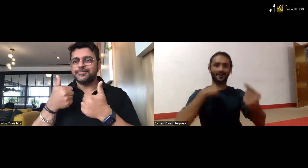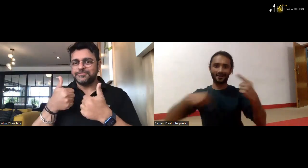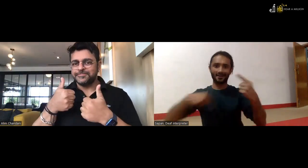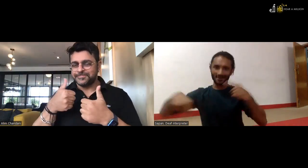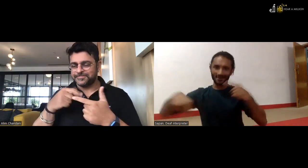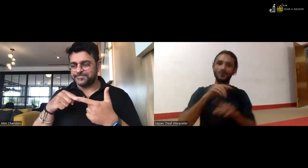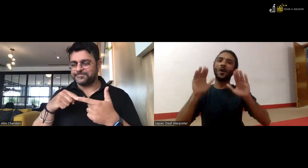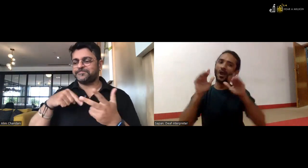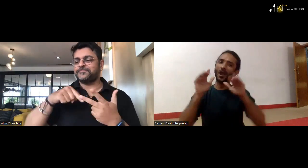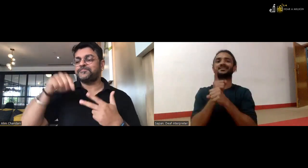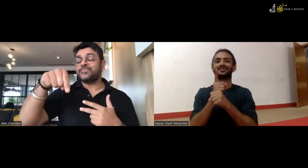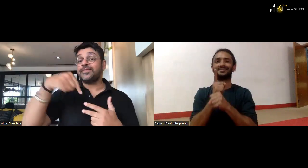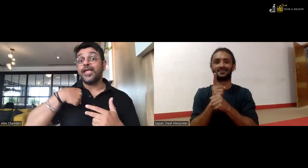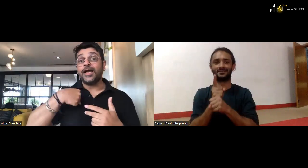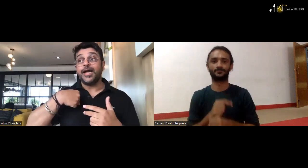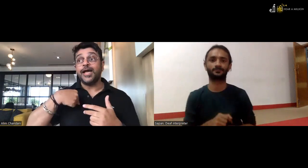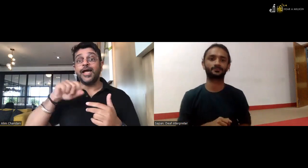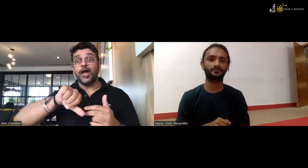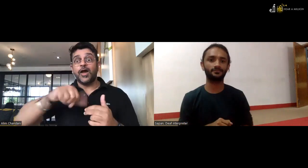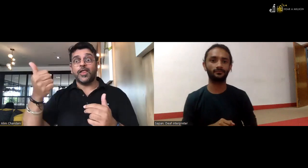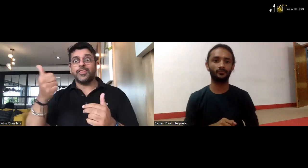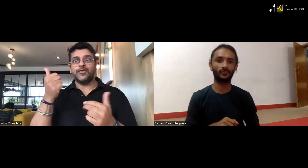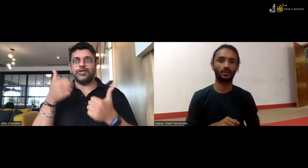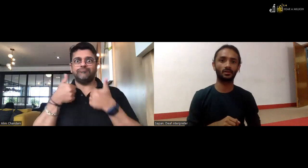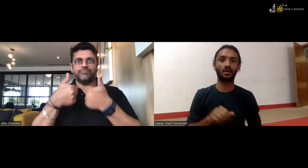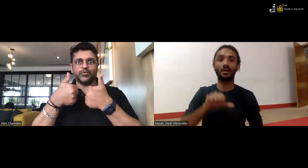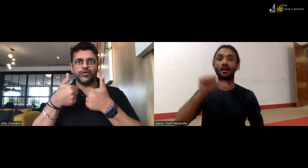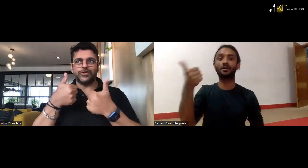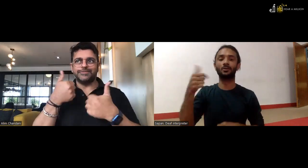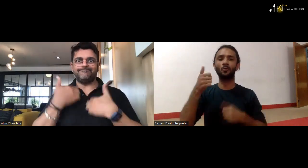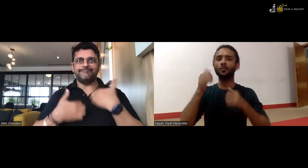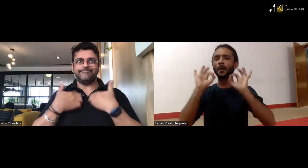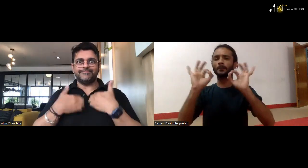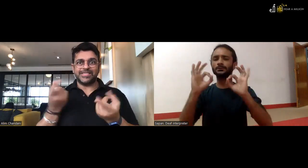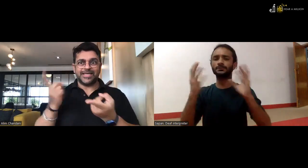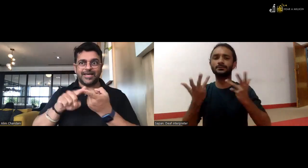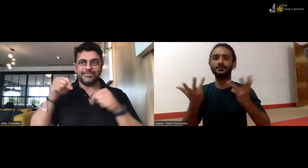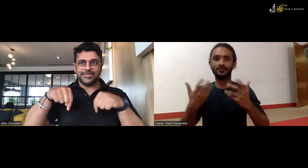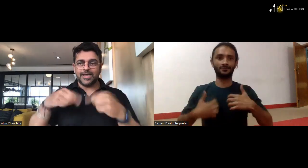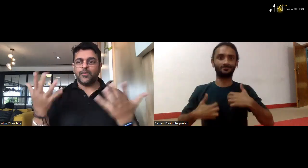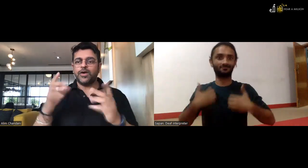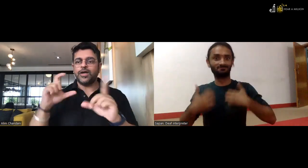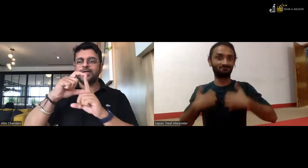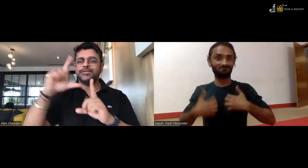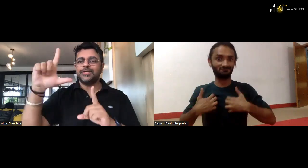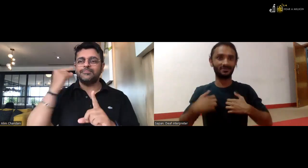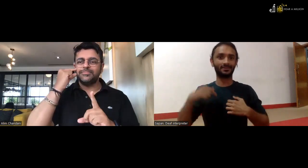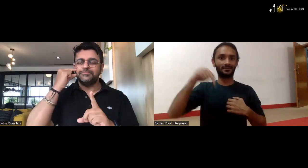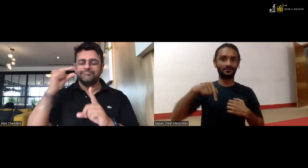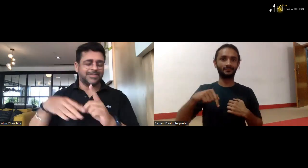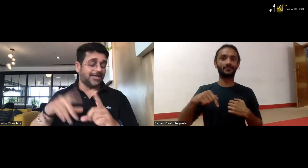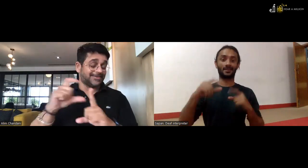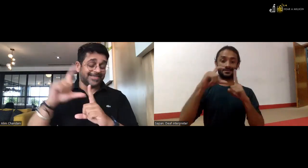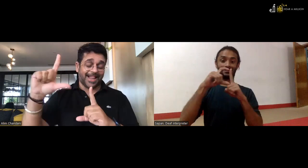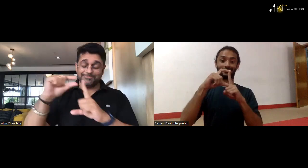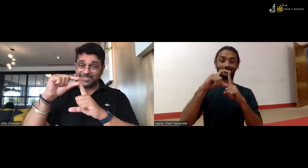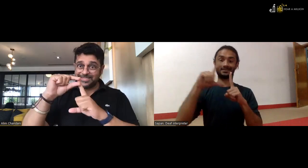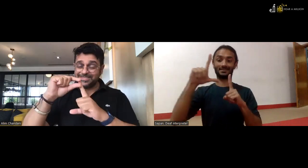circle. So we're all teachers here. And the other good news, good interesting thing that